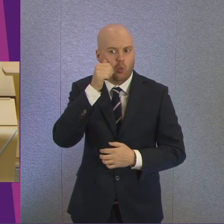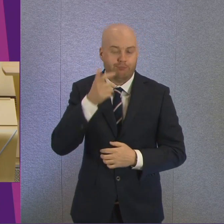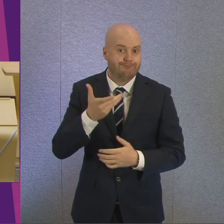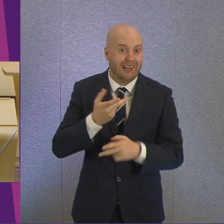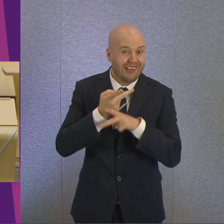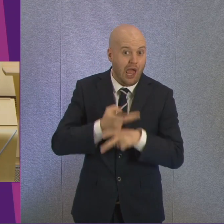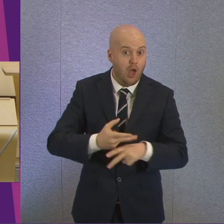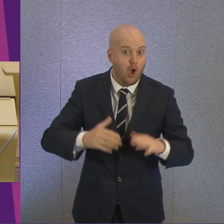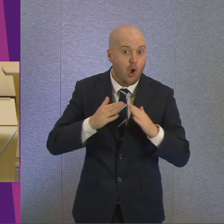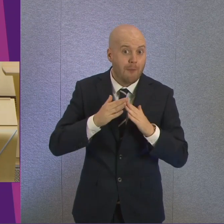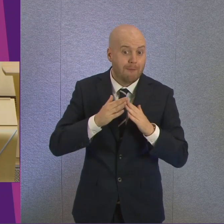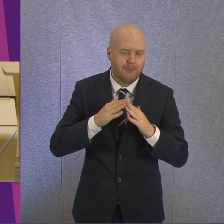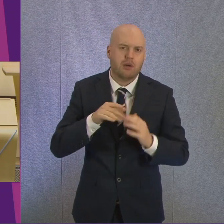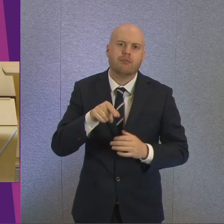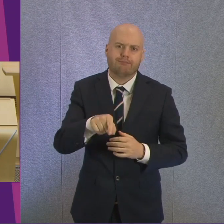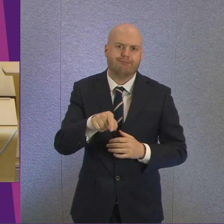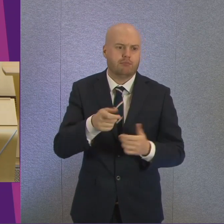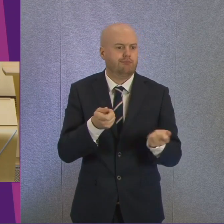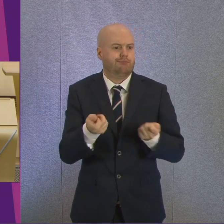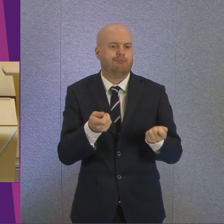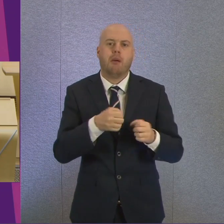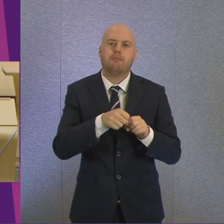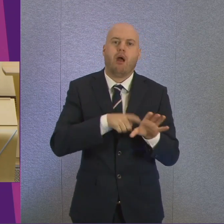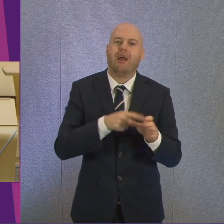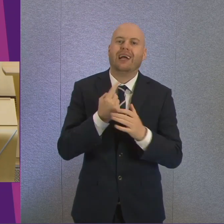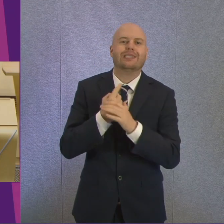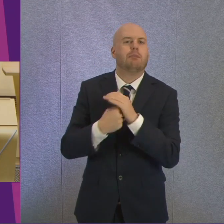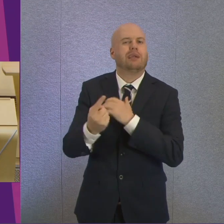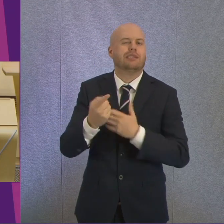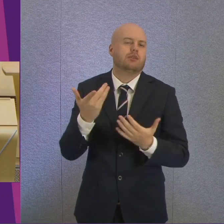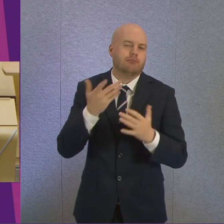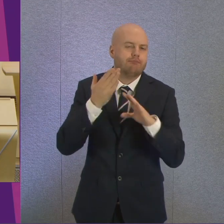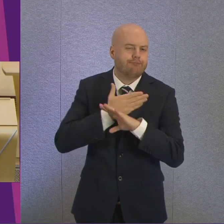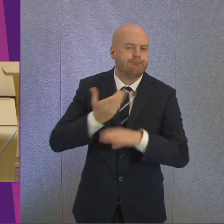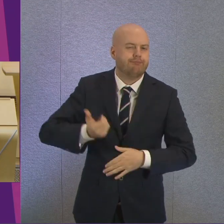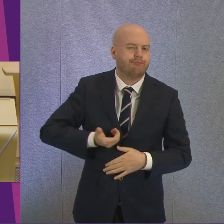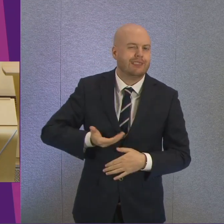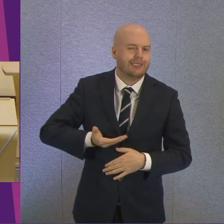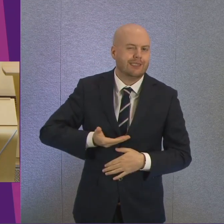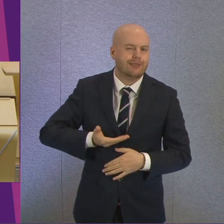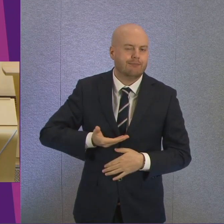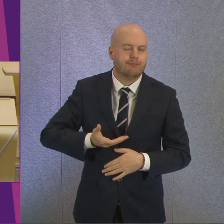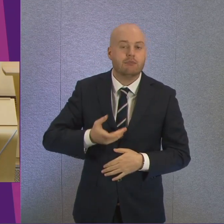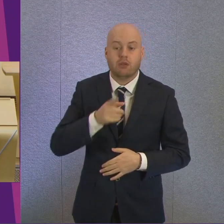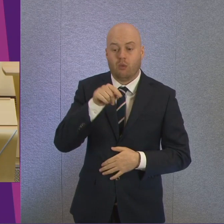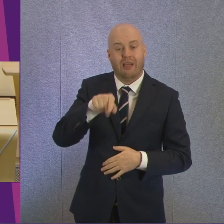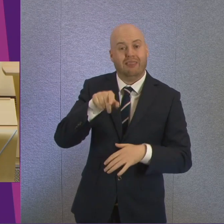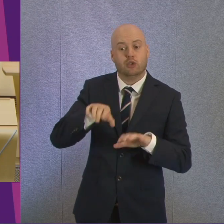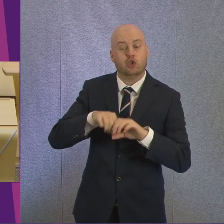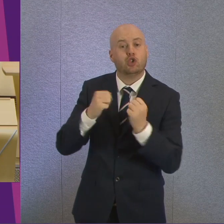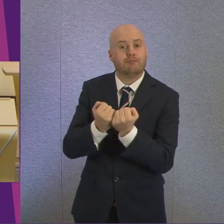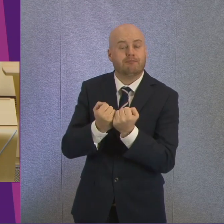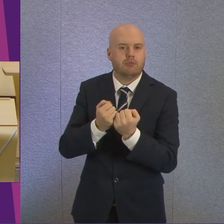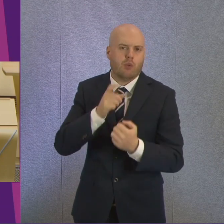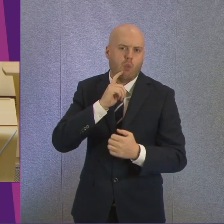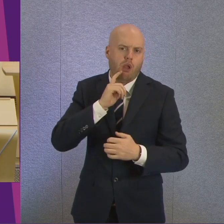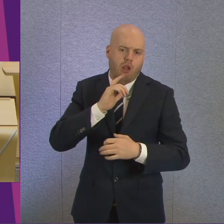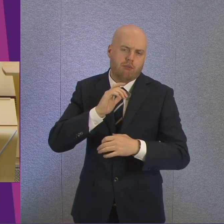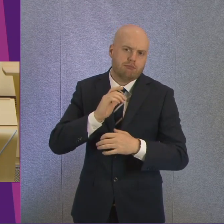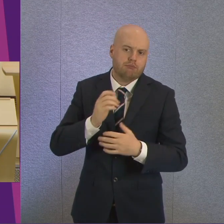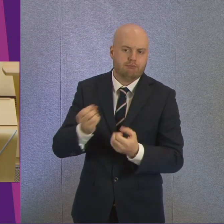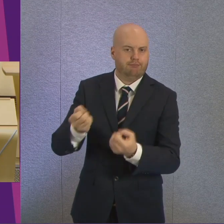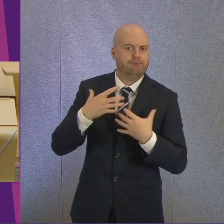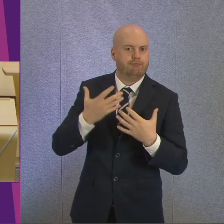are primarily operated by independent providers. This group will receive daily updates and activate any